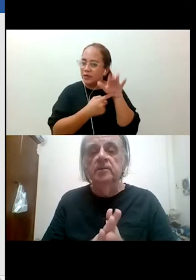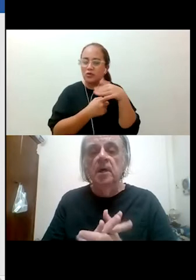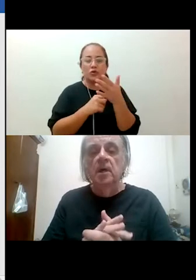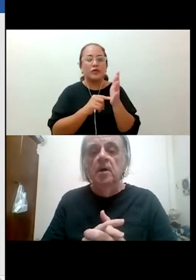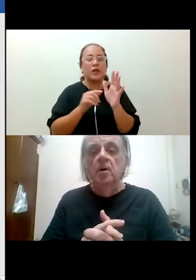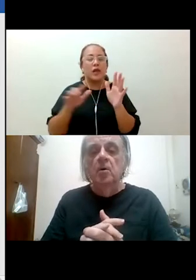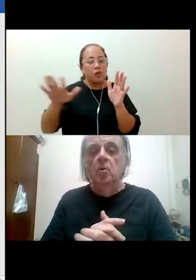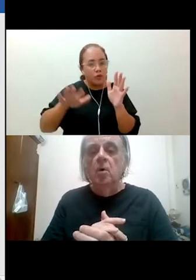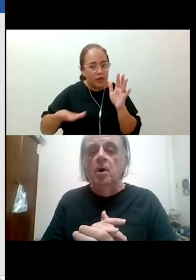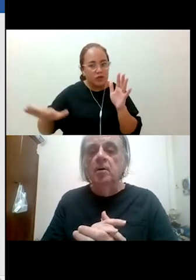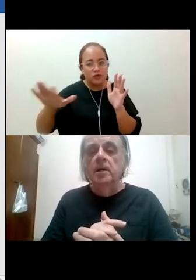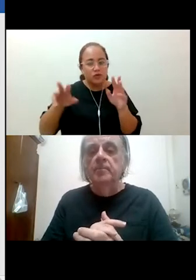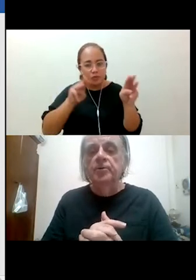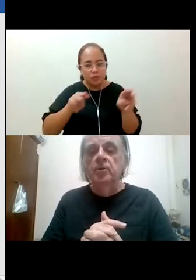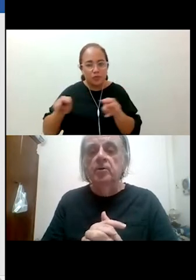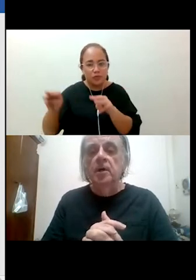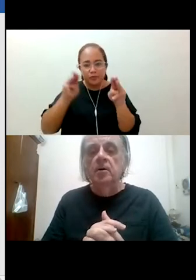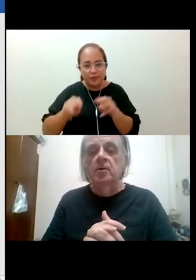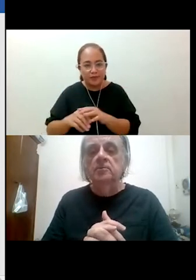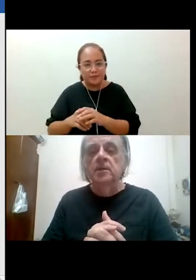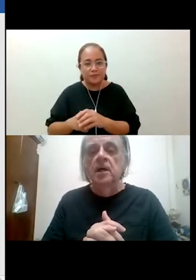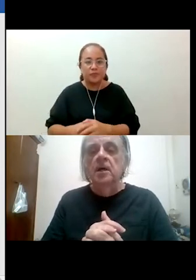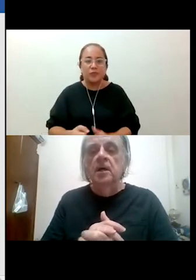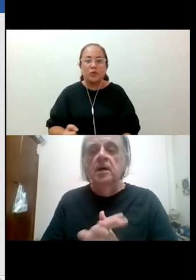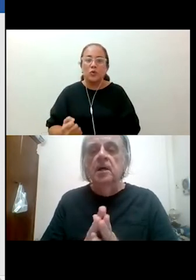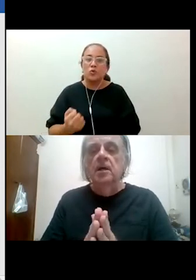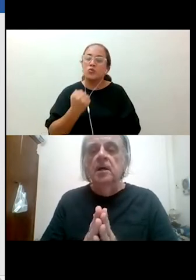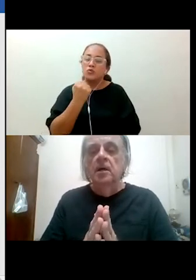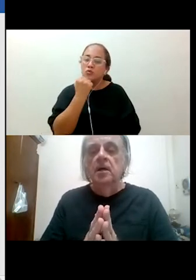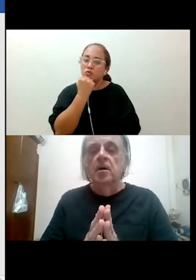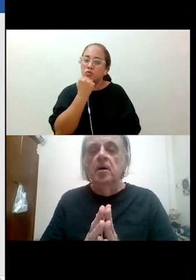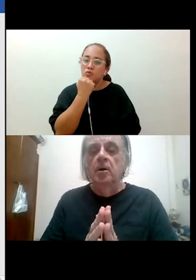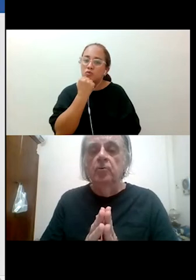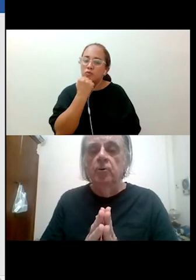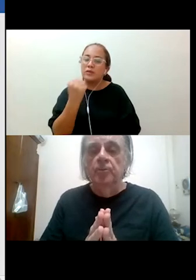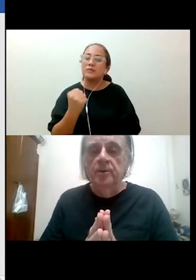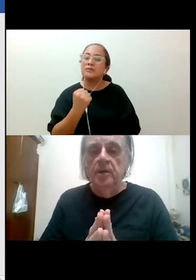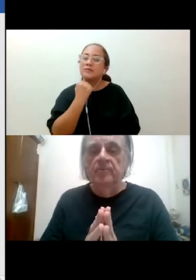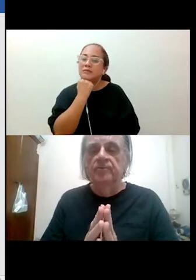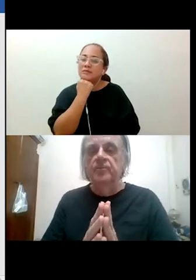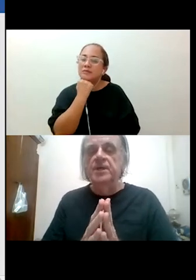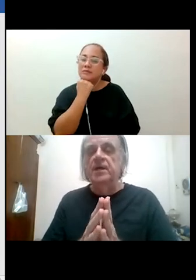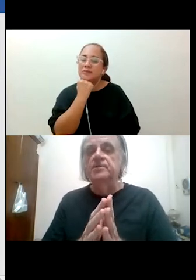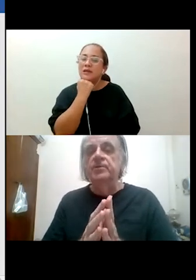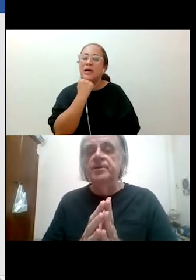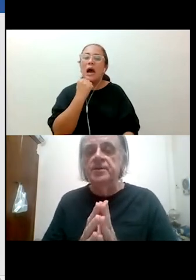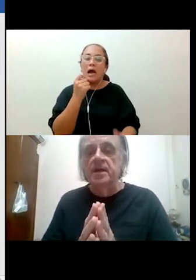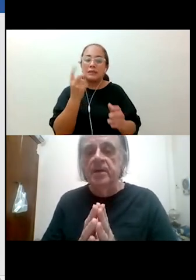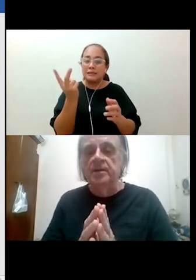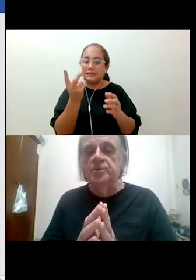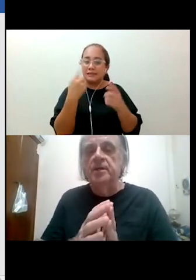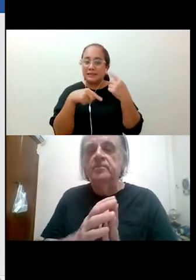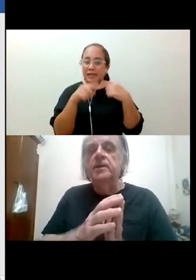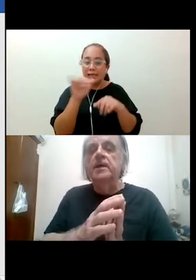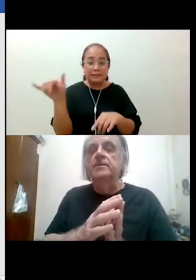movement. Wrong and paternal uncle are a group of signs with the same